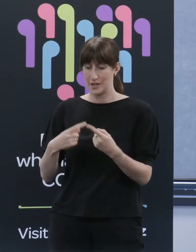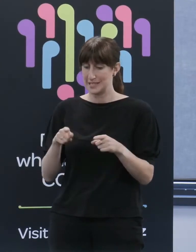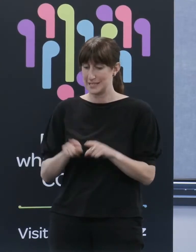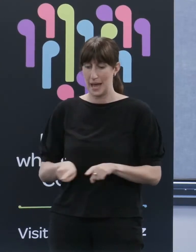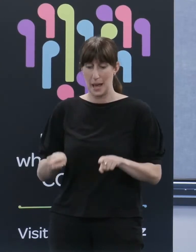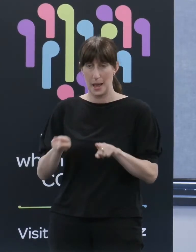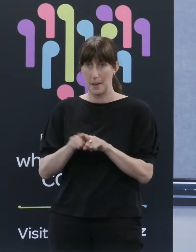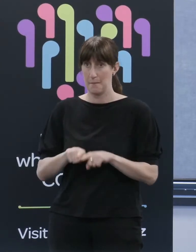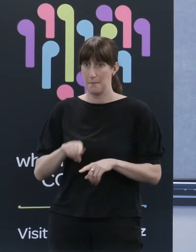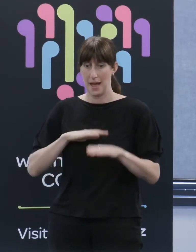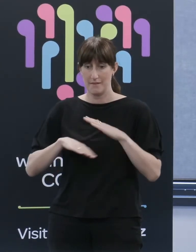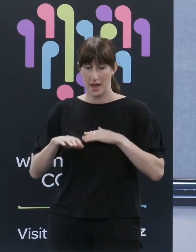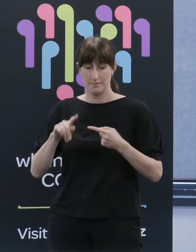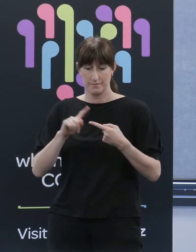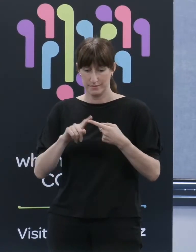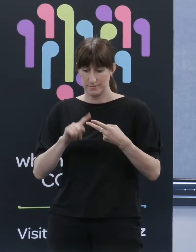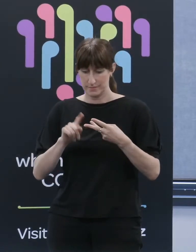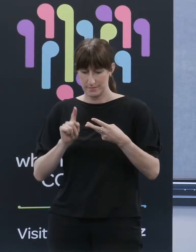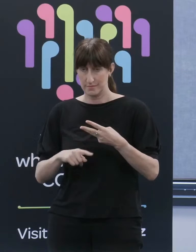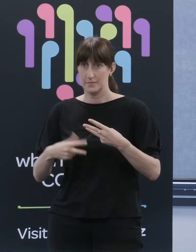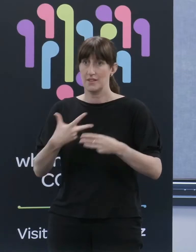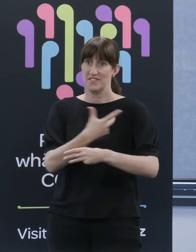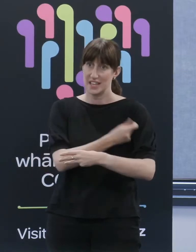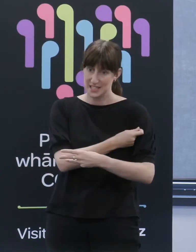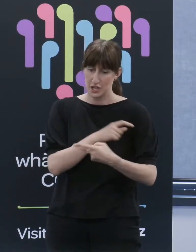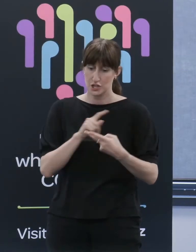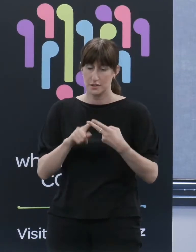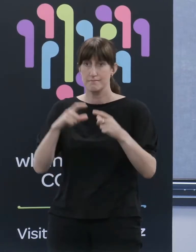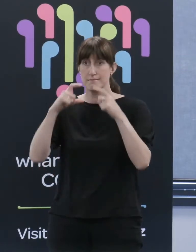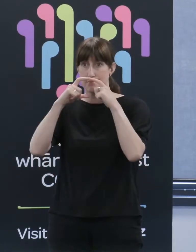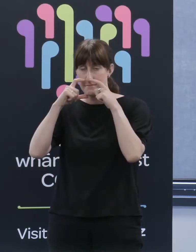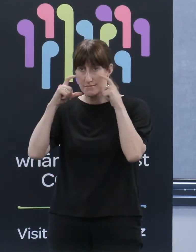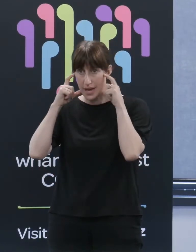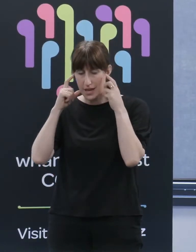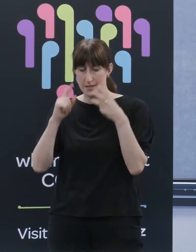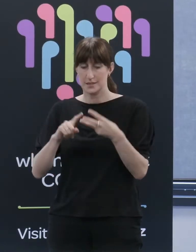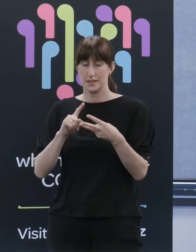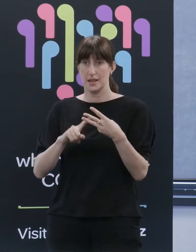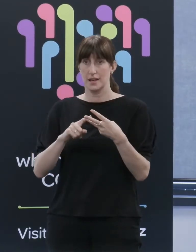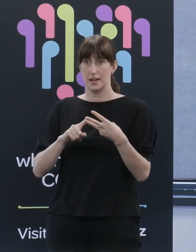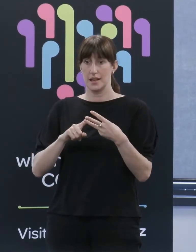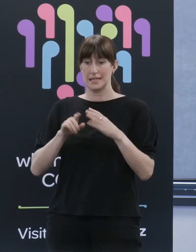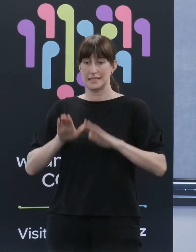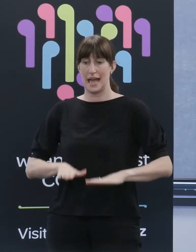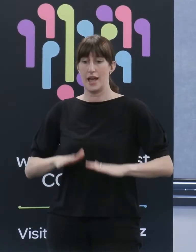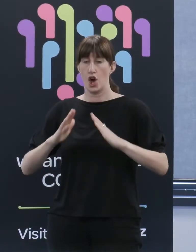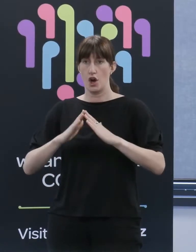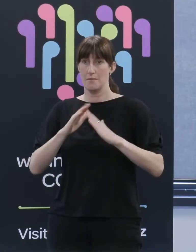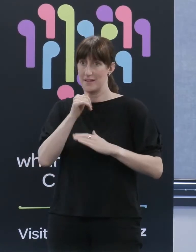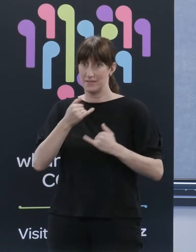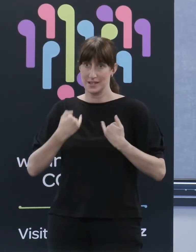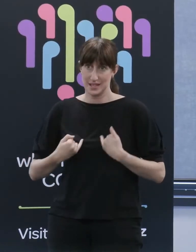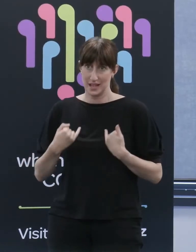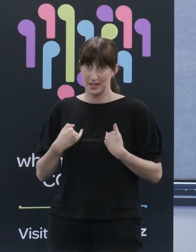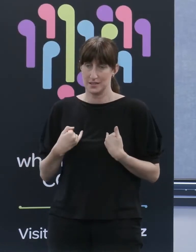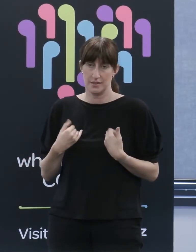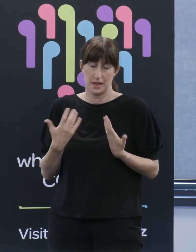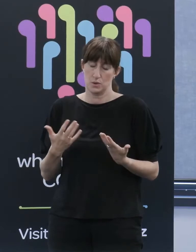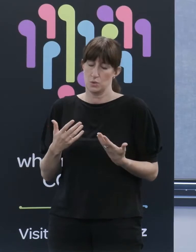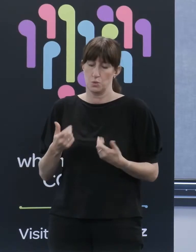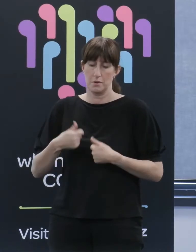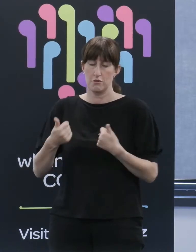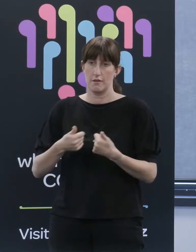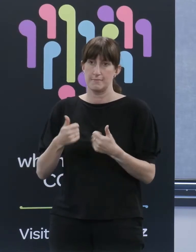said, vaccination, using a mask, staying home when you're unwell, those will be the best things, even if we do get the XE variant here.